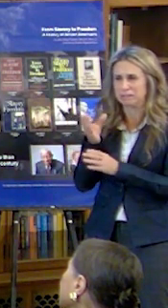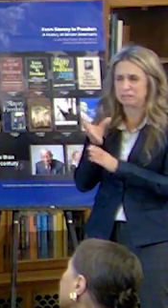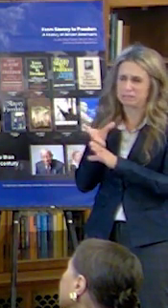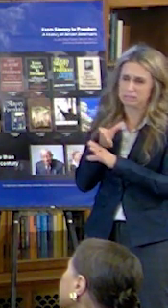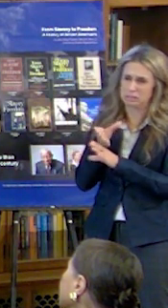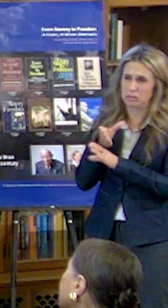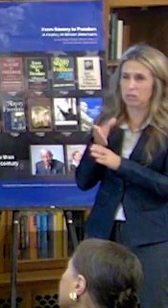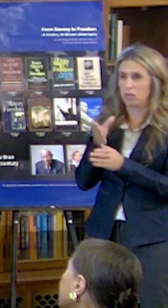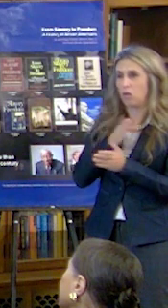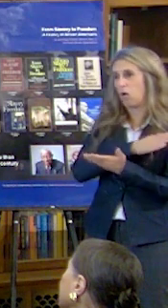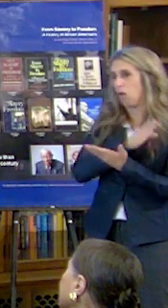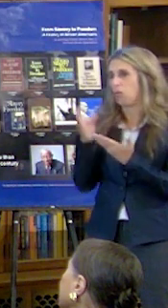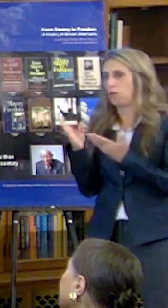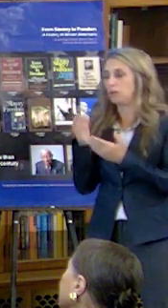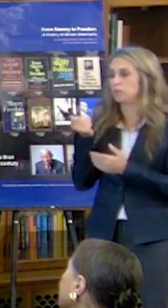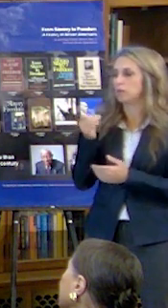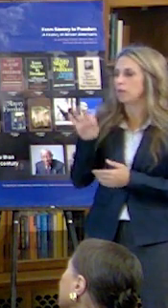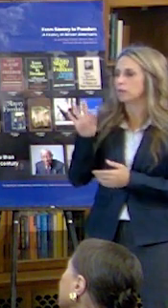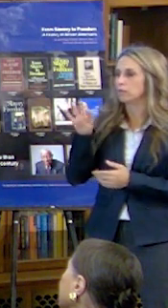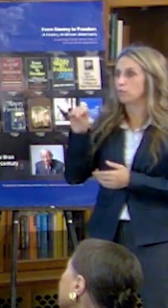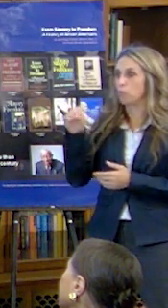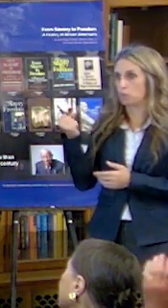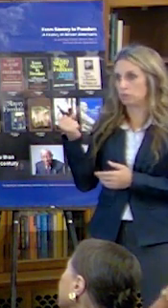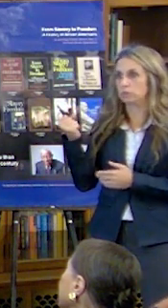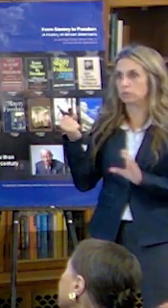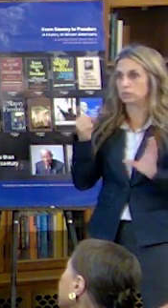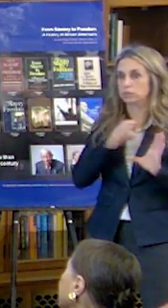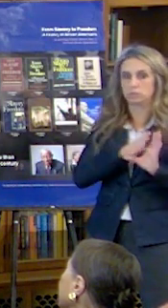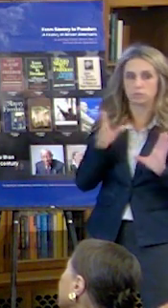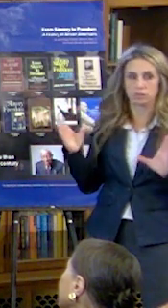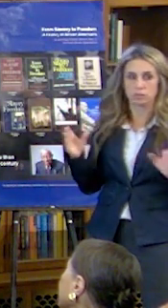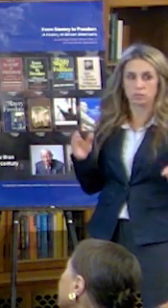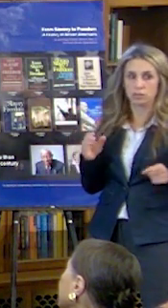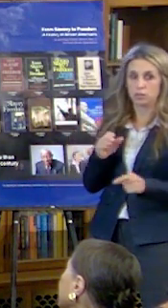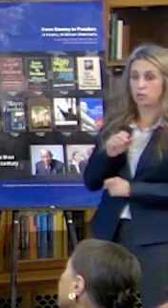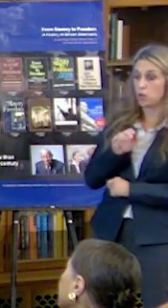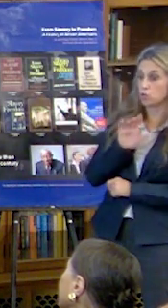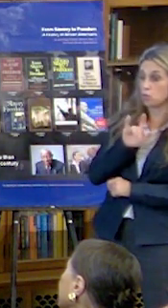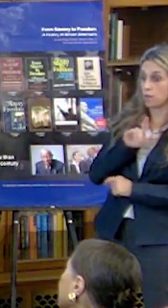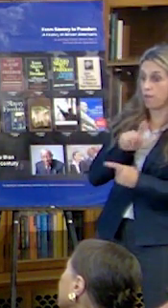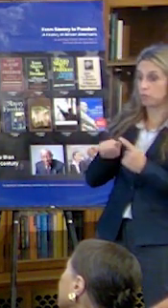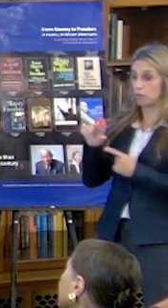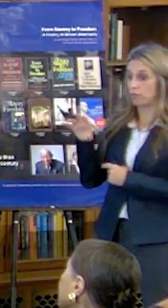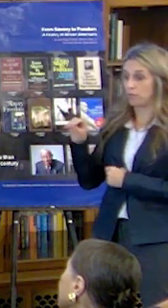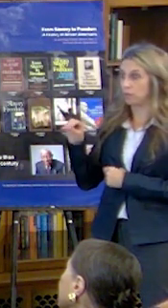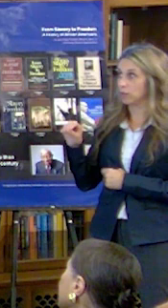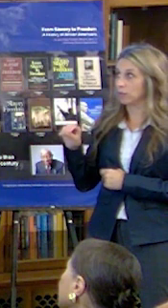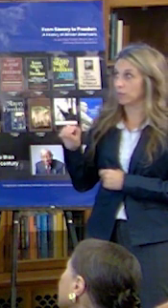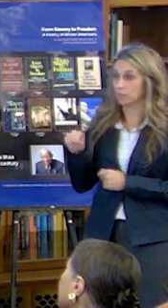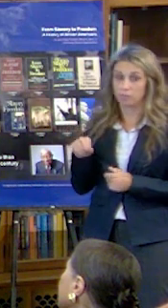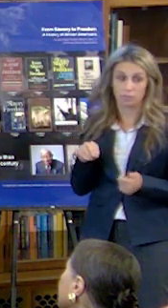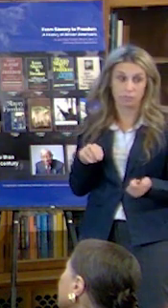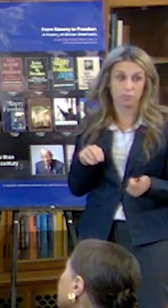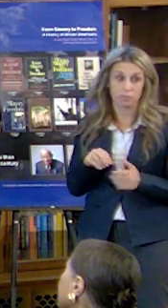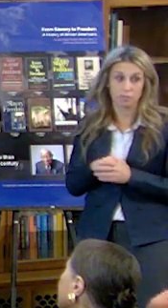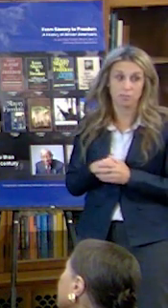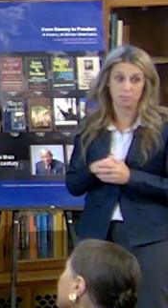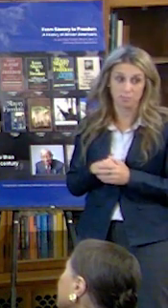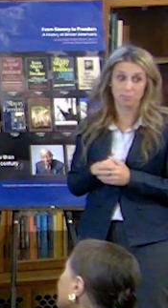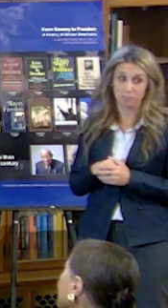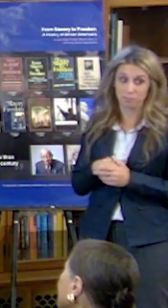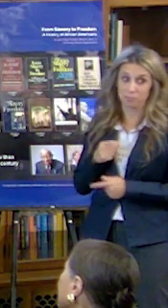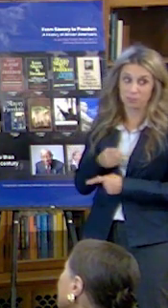the 1940s uh and 25 to 50 so that's